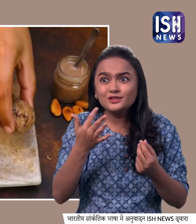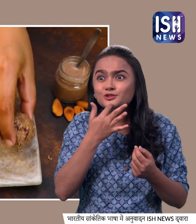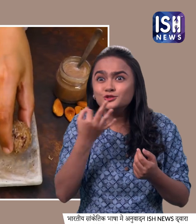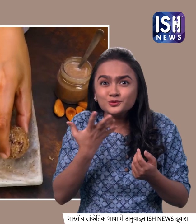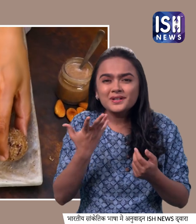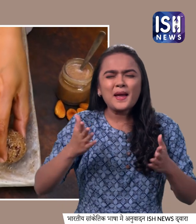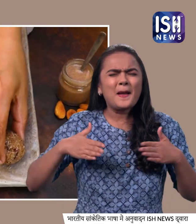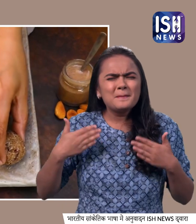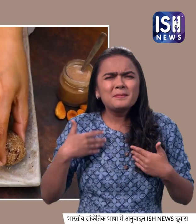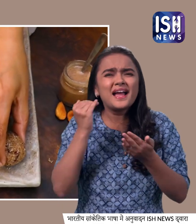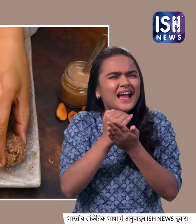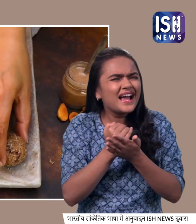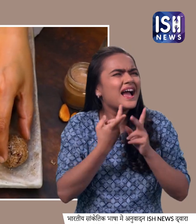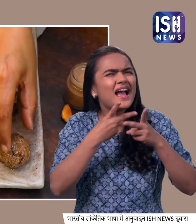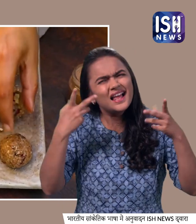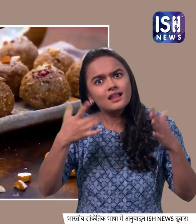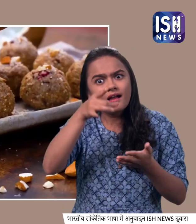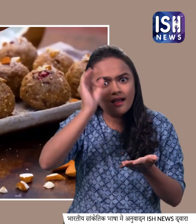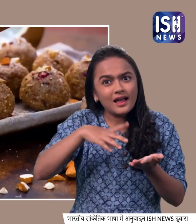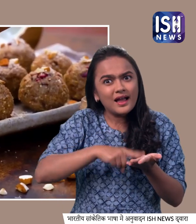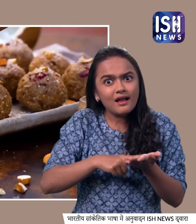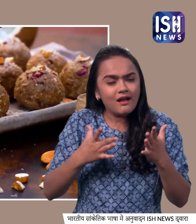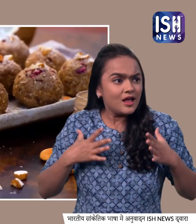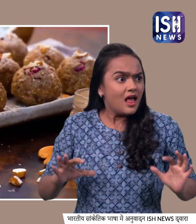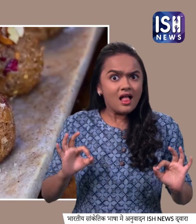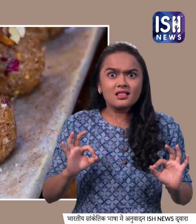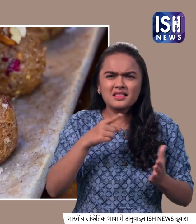will never to this nutritious laddu.